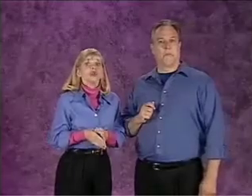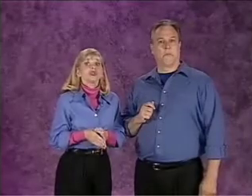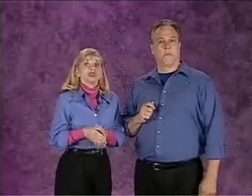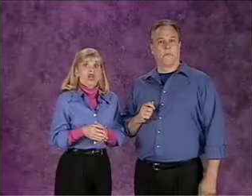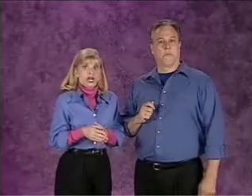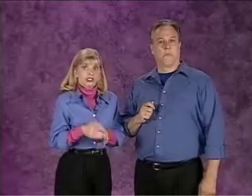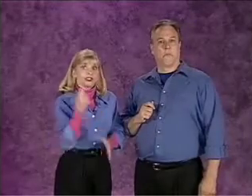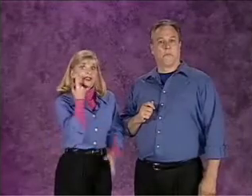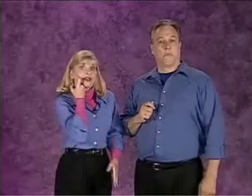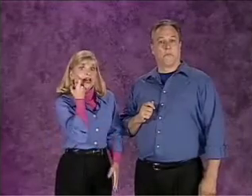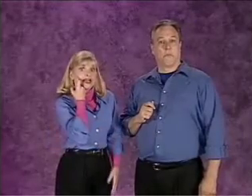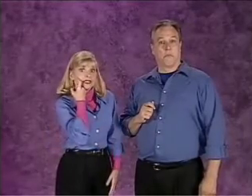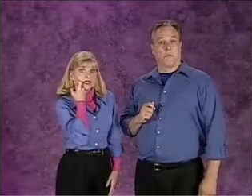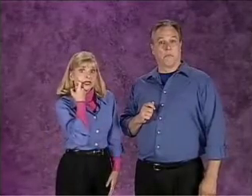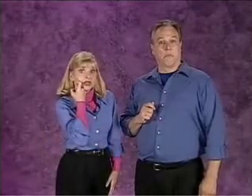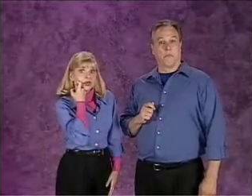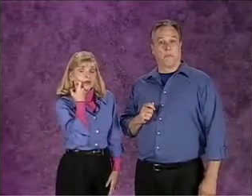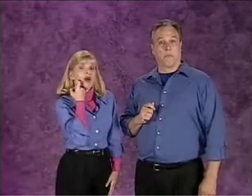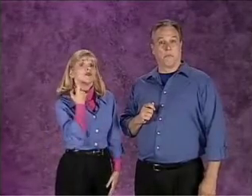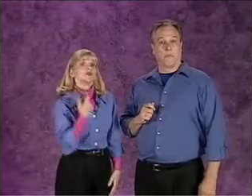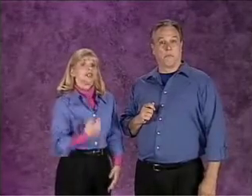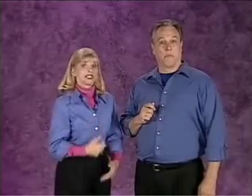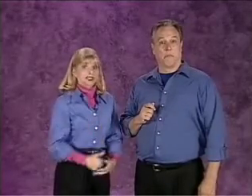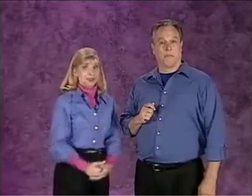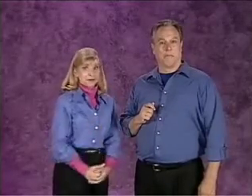use just as a synonym for recently.